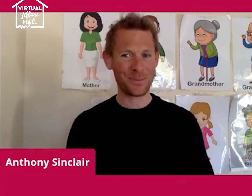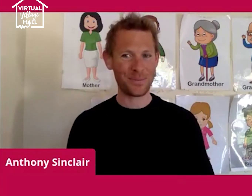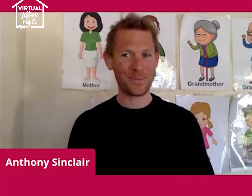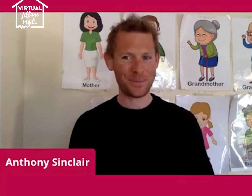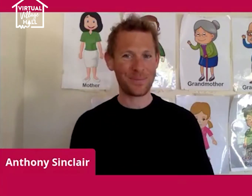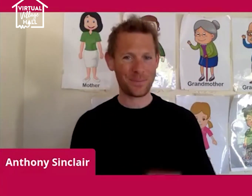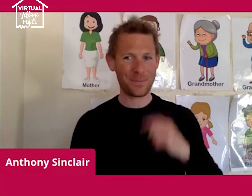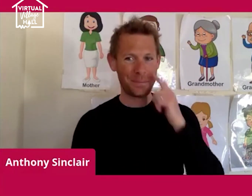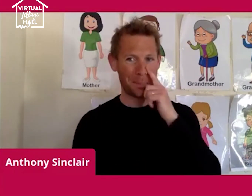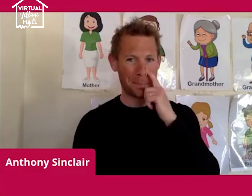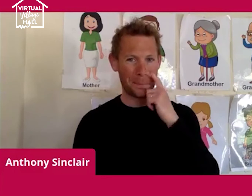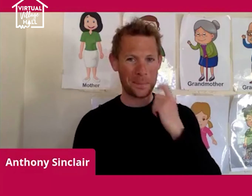sisters.